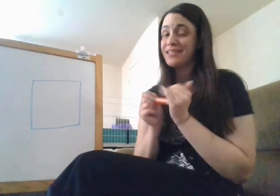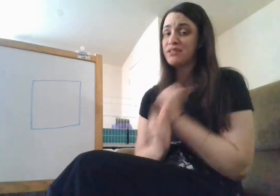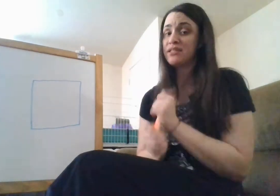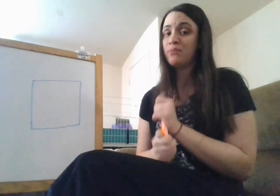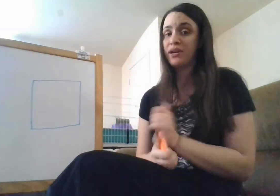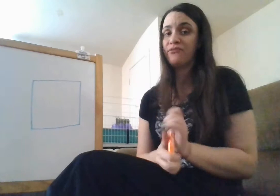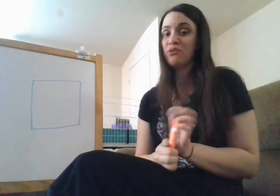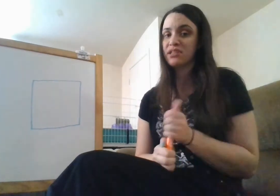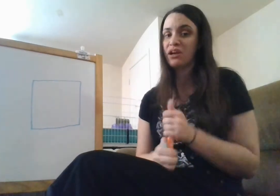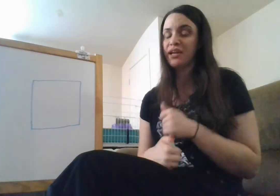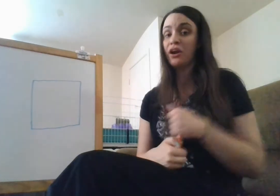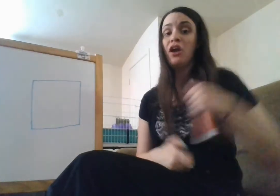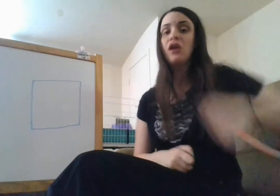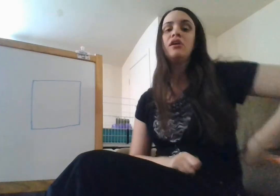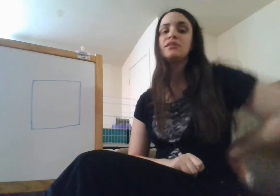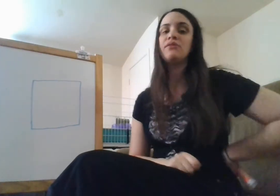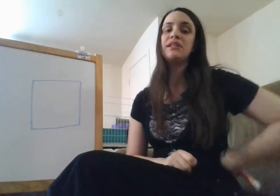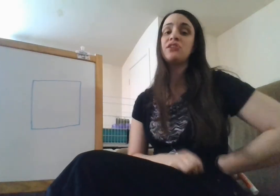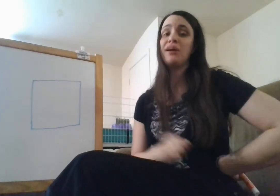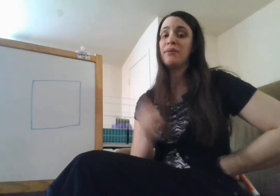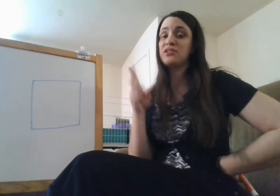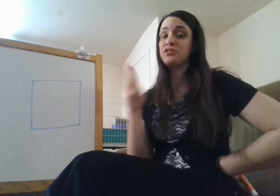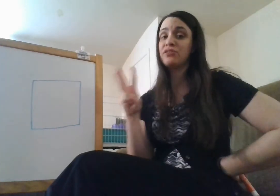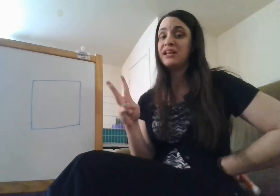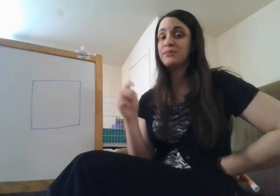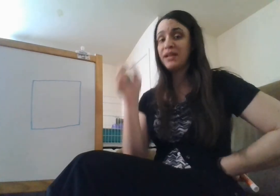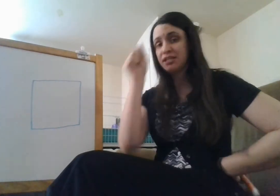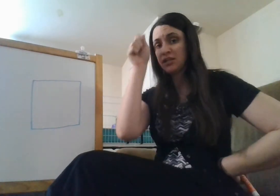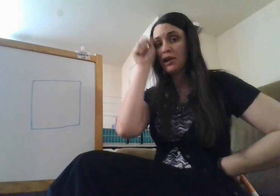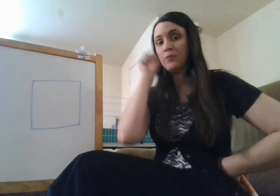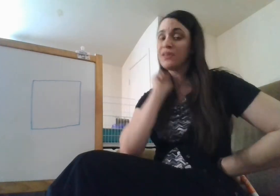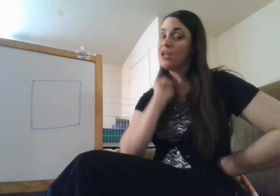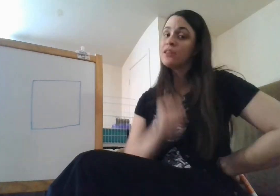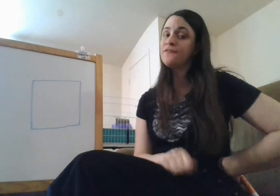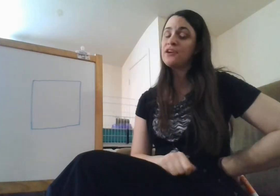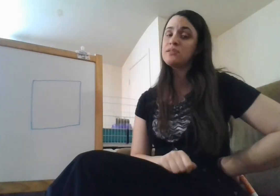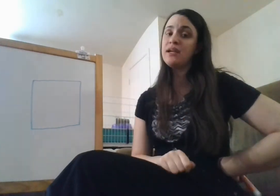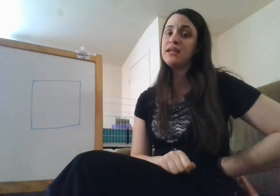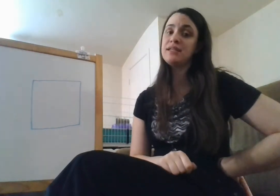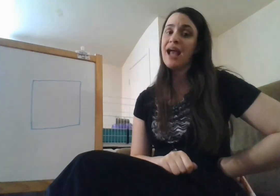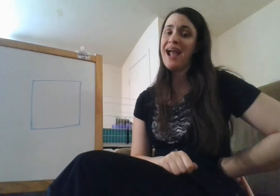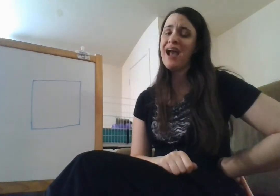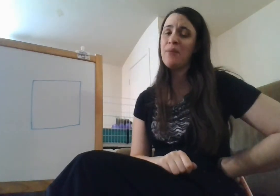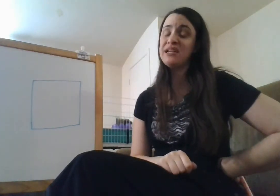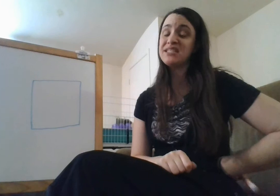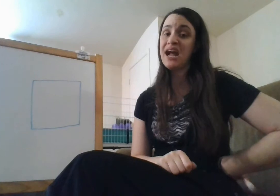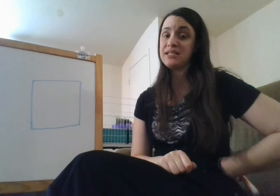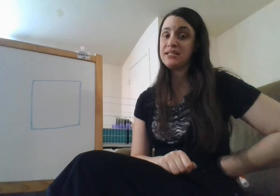what's important to focus on here. So let's start, because there's 3 things we need to know. The first one is, how many sides does it